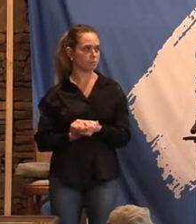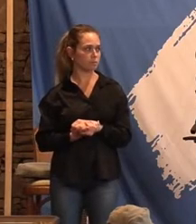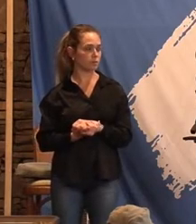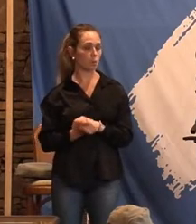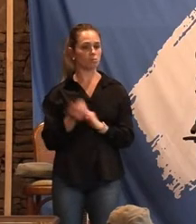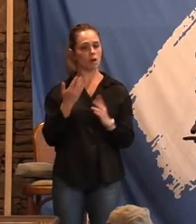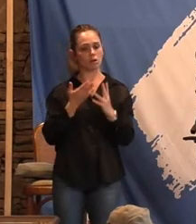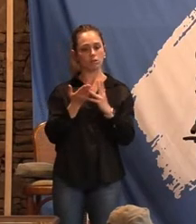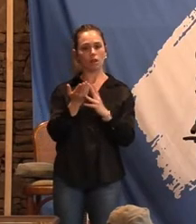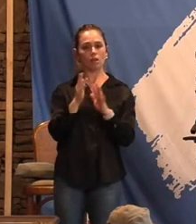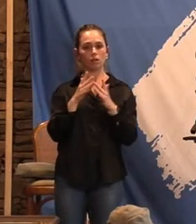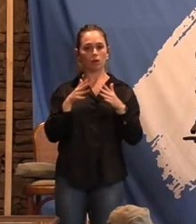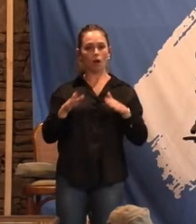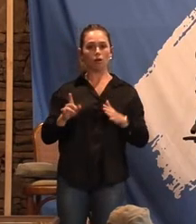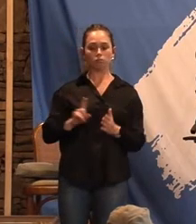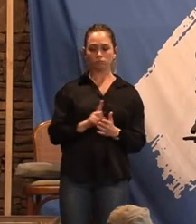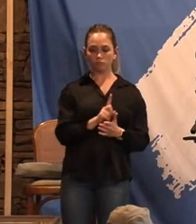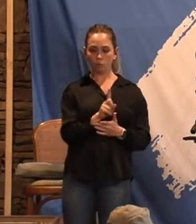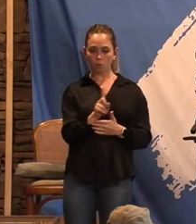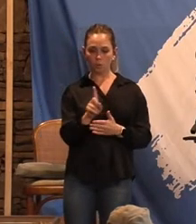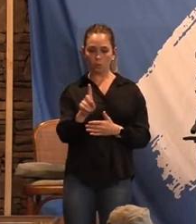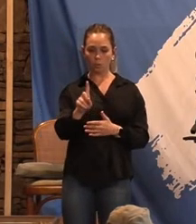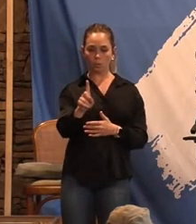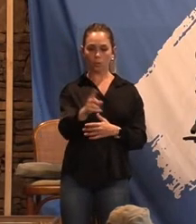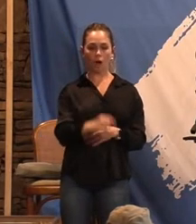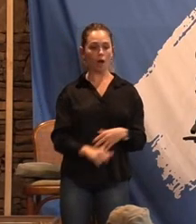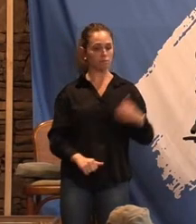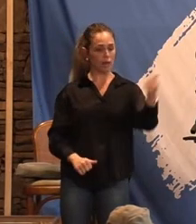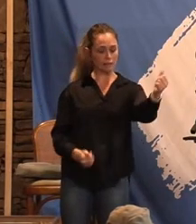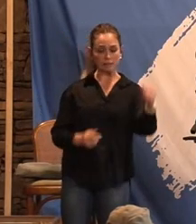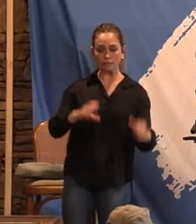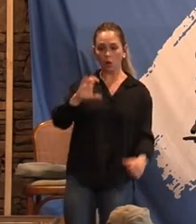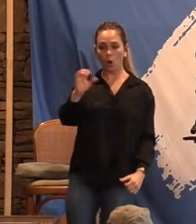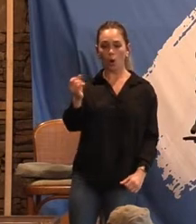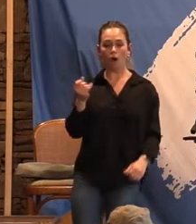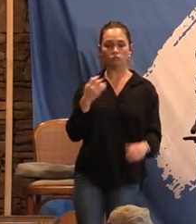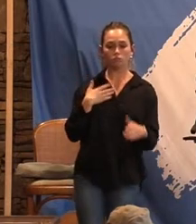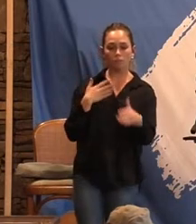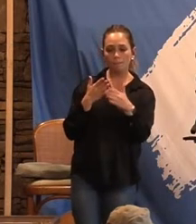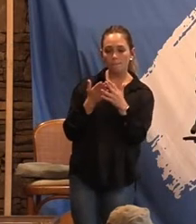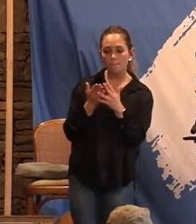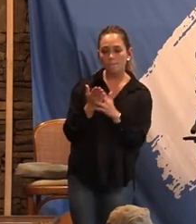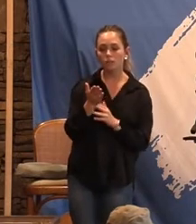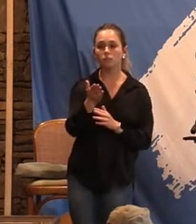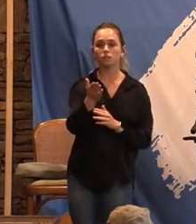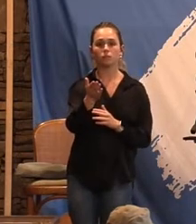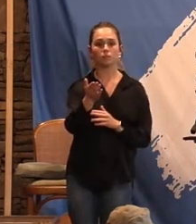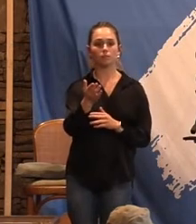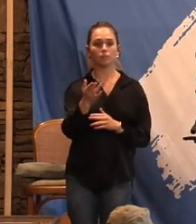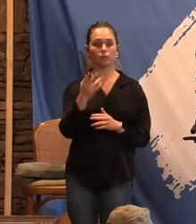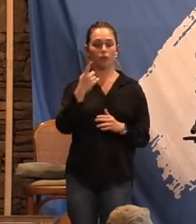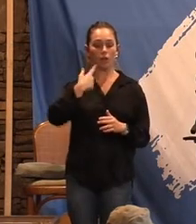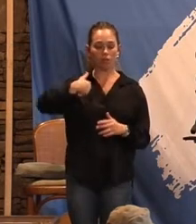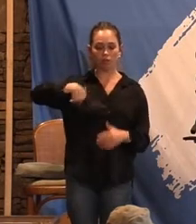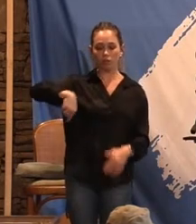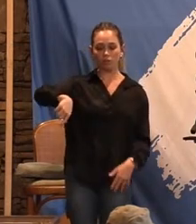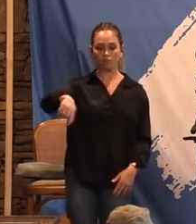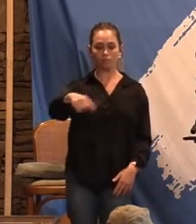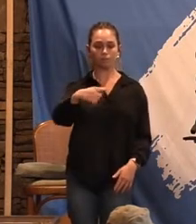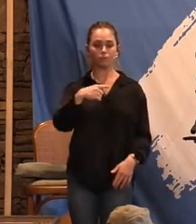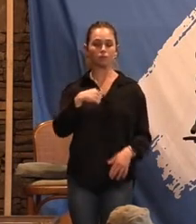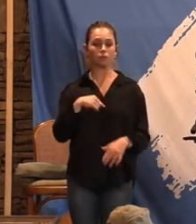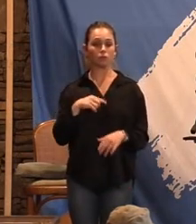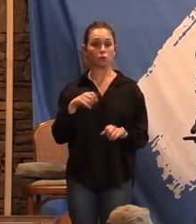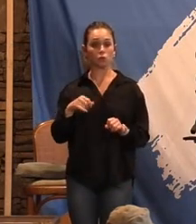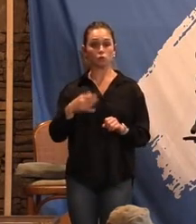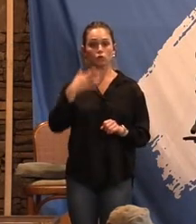through the crowd, walked right up to Angantyr and Ottar and passed them, then turned around so